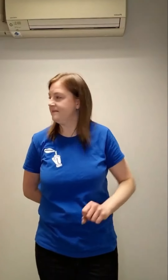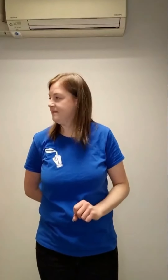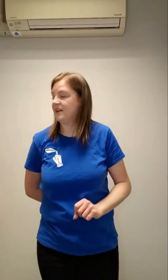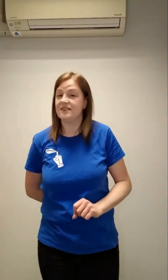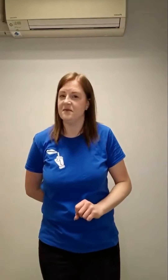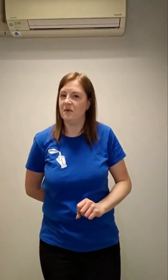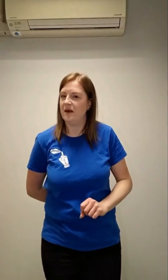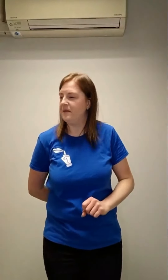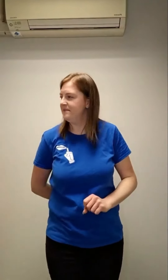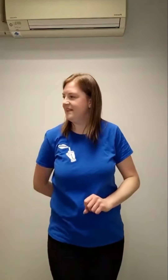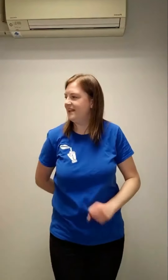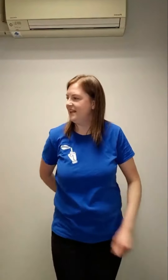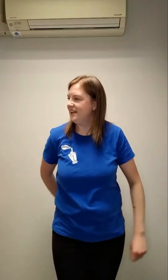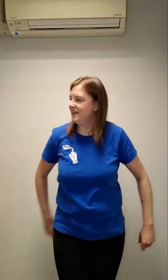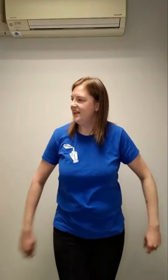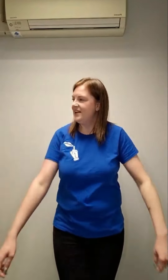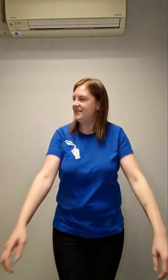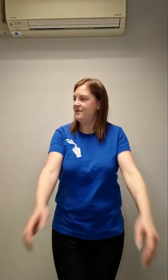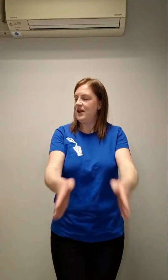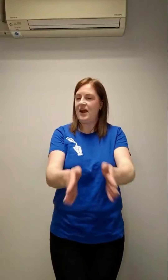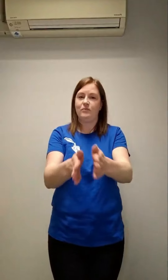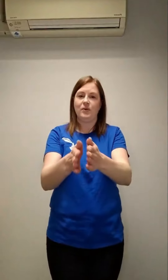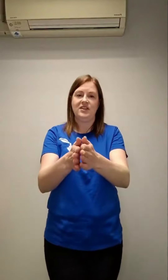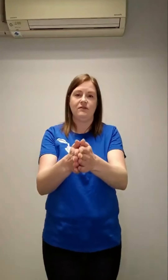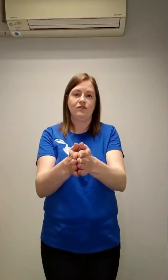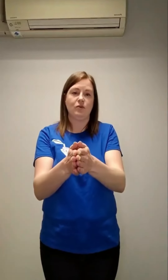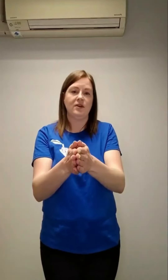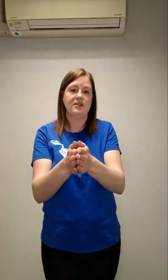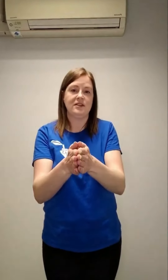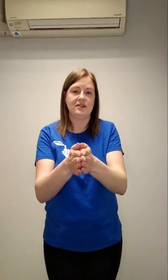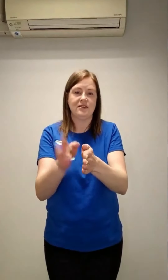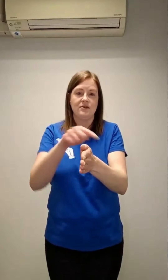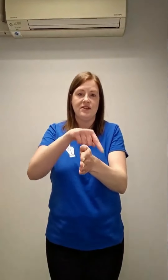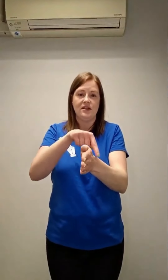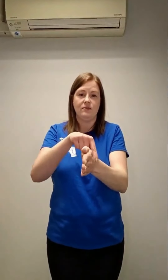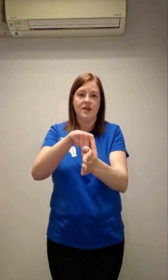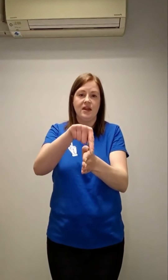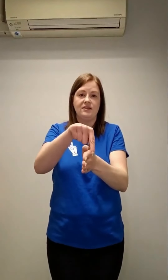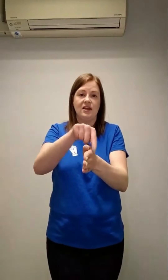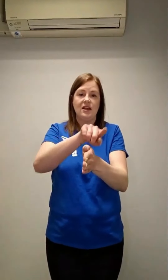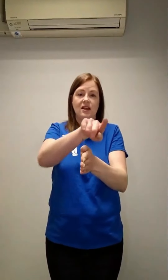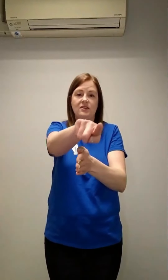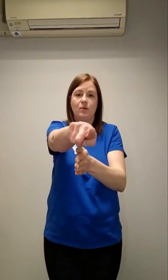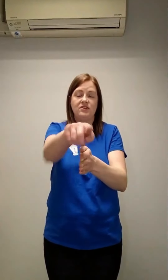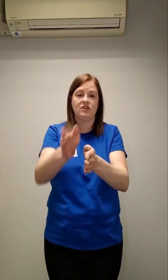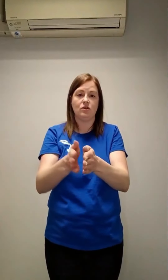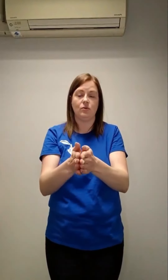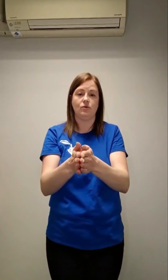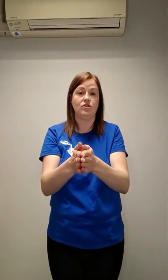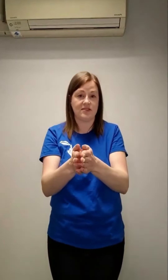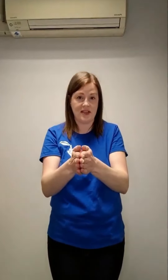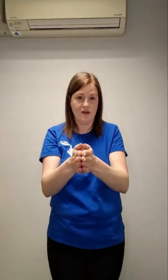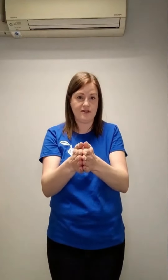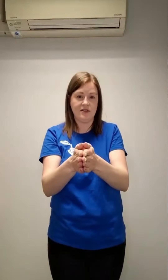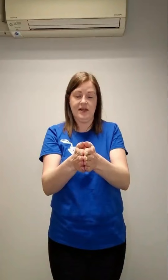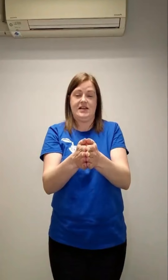Nice and simple, that one. Then we have pointing forward. So you see from here to here is pointing towards yourselves